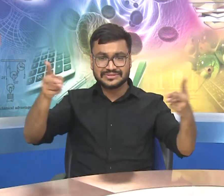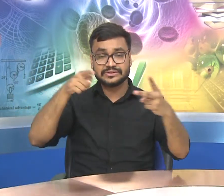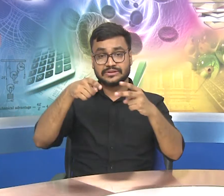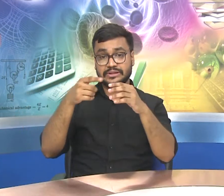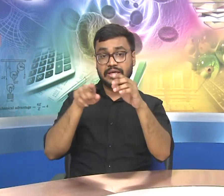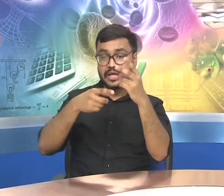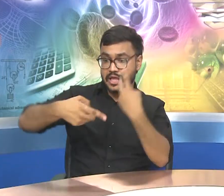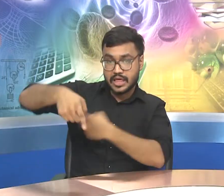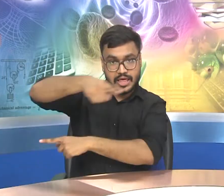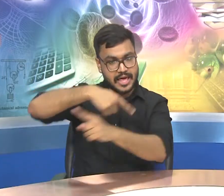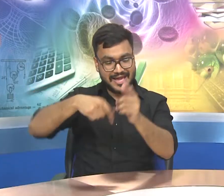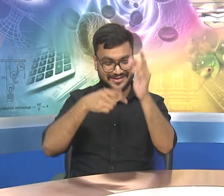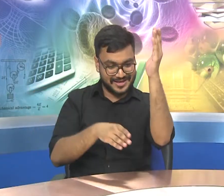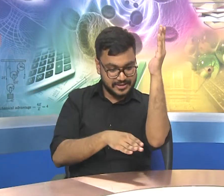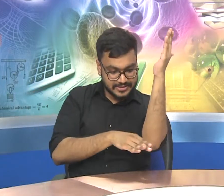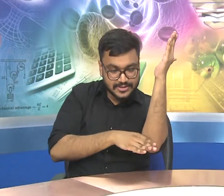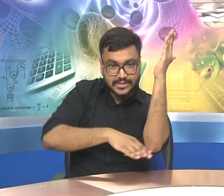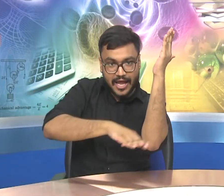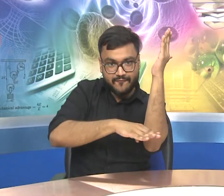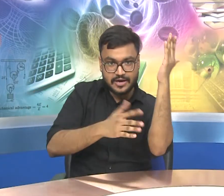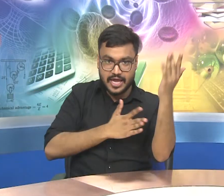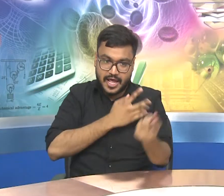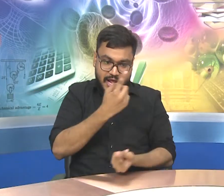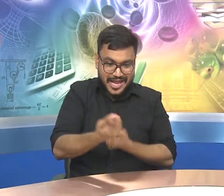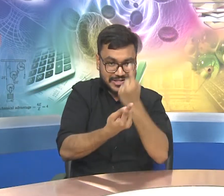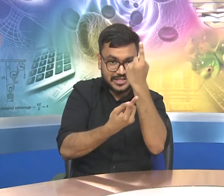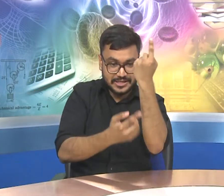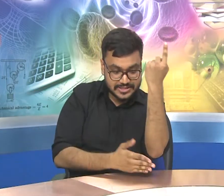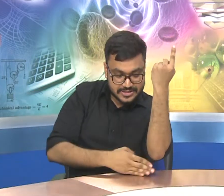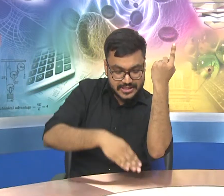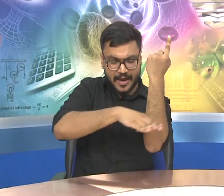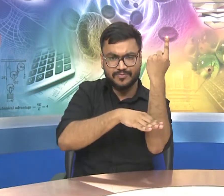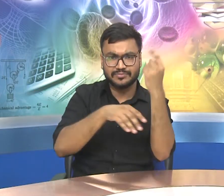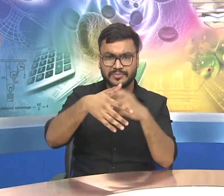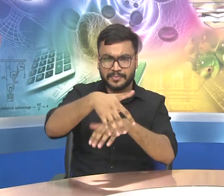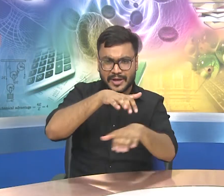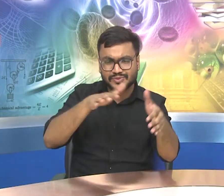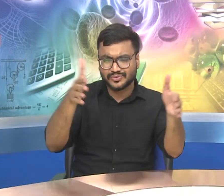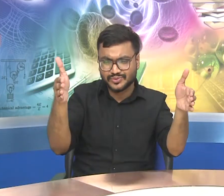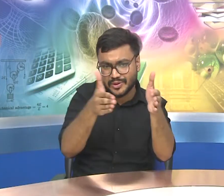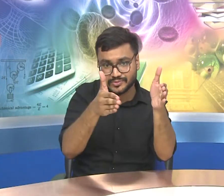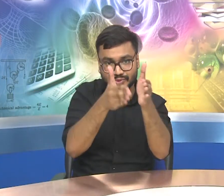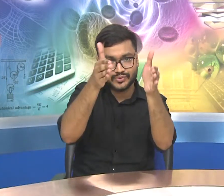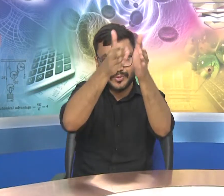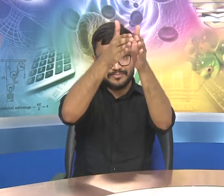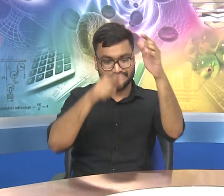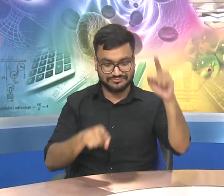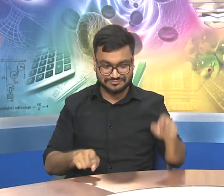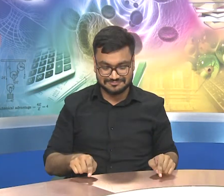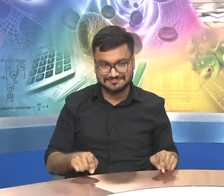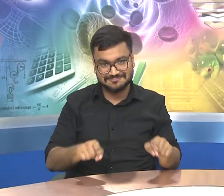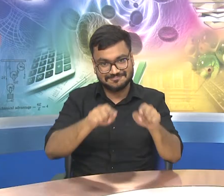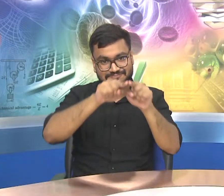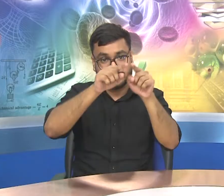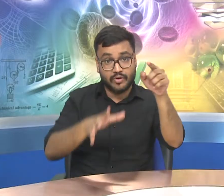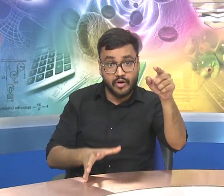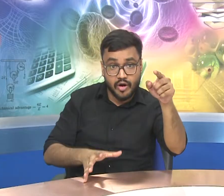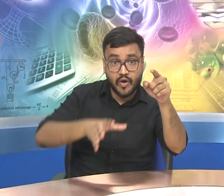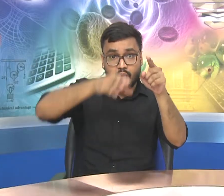It shows that the total amount of living matter, or we can say biomass, present at